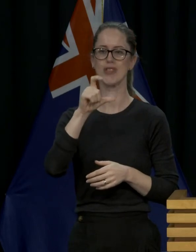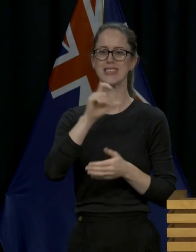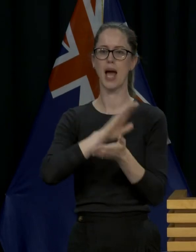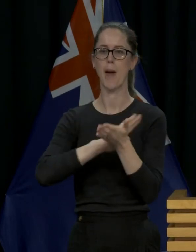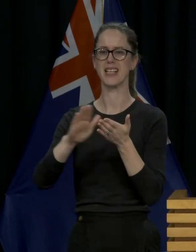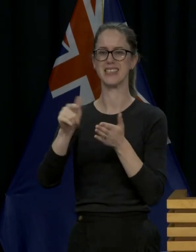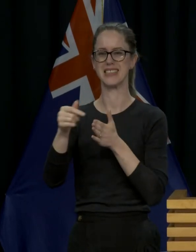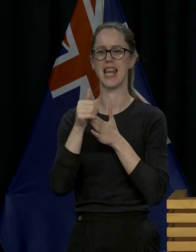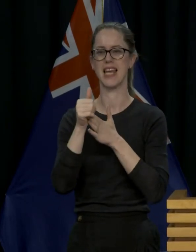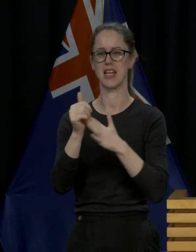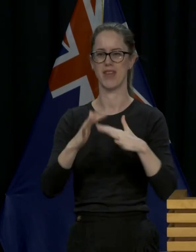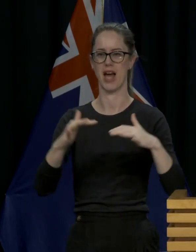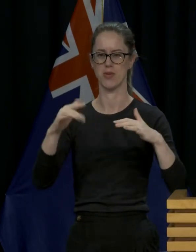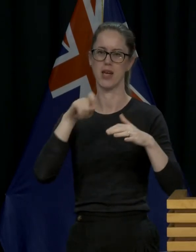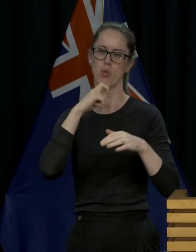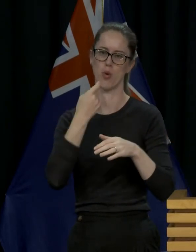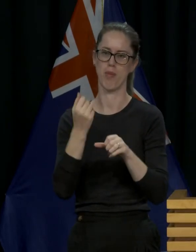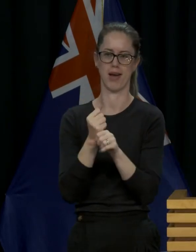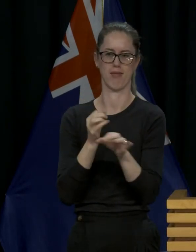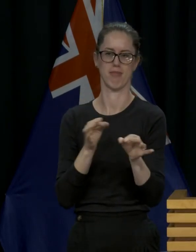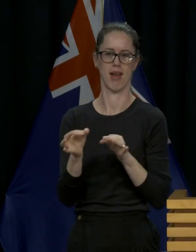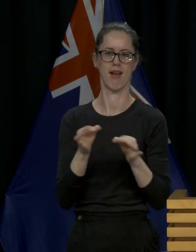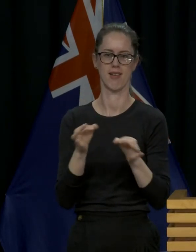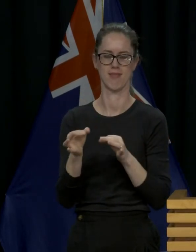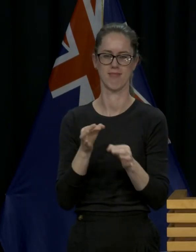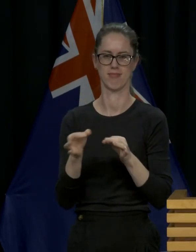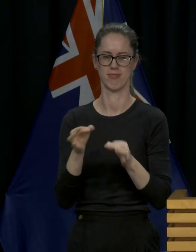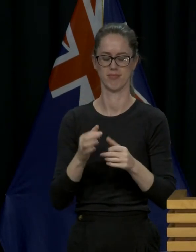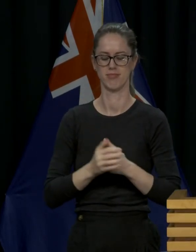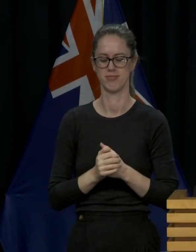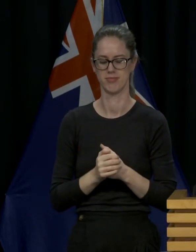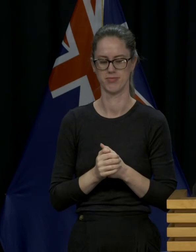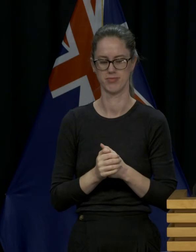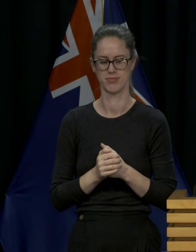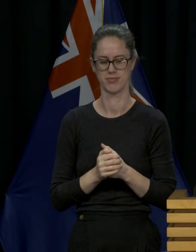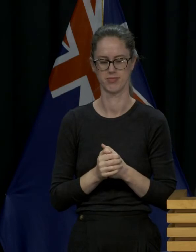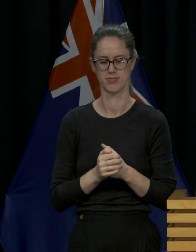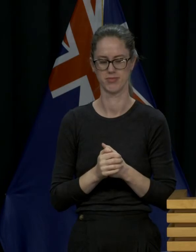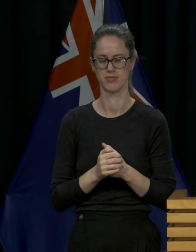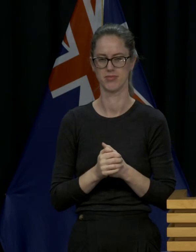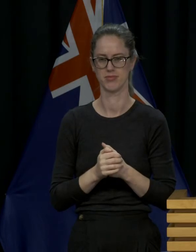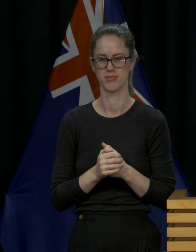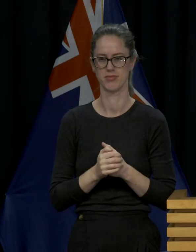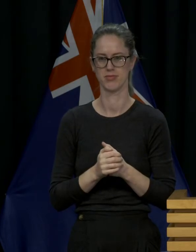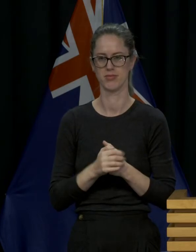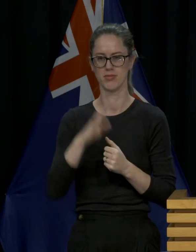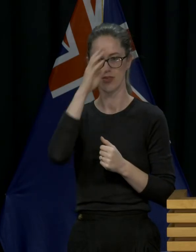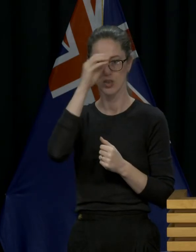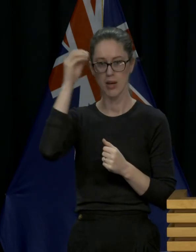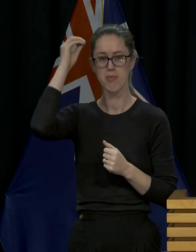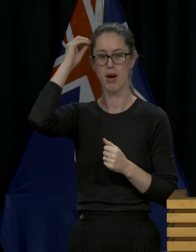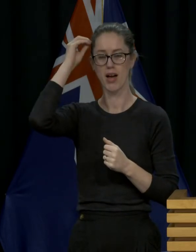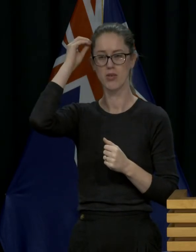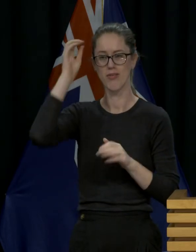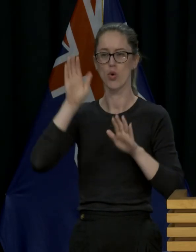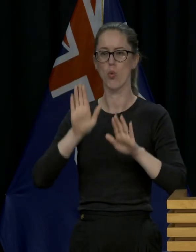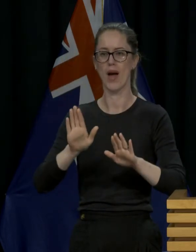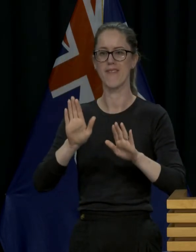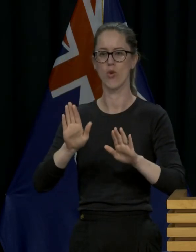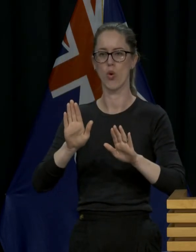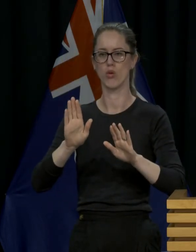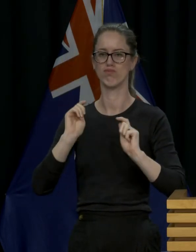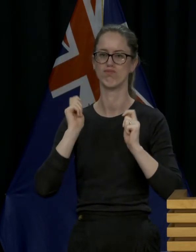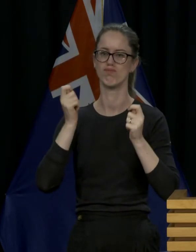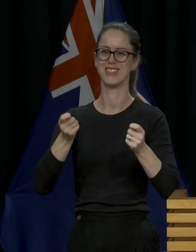as Leader of the House, is working through as we speak. And what we're mindful of course, we have to wait for the issue of the